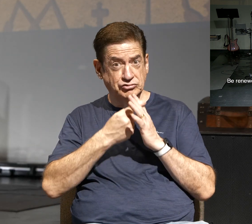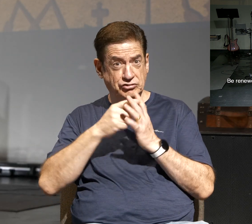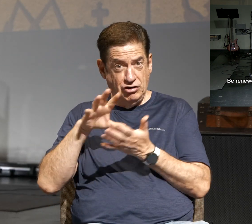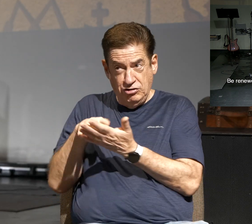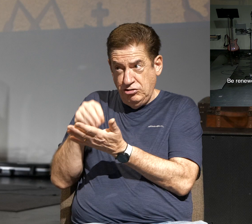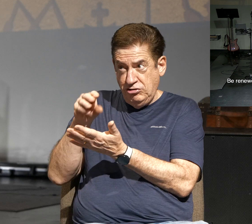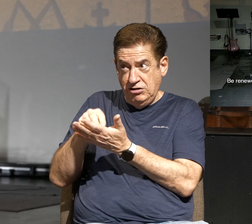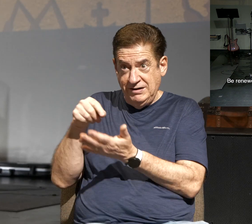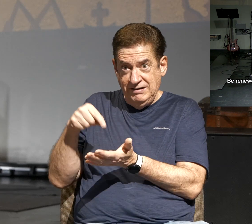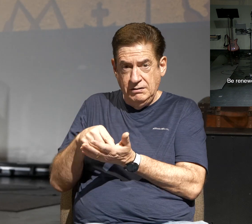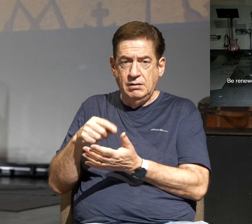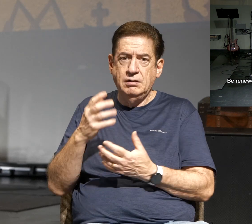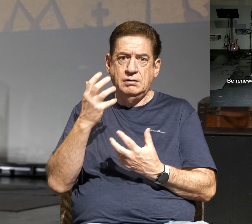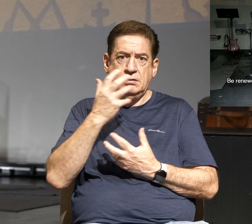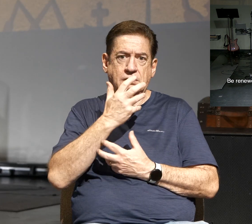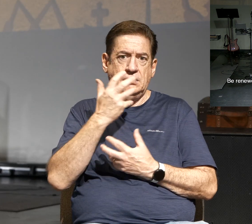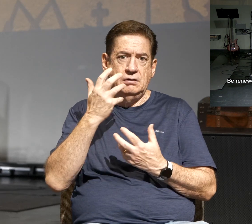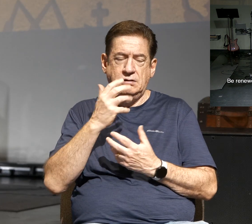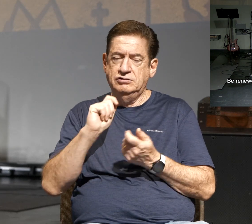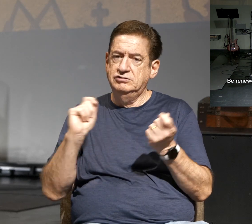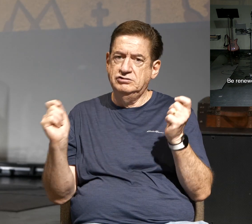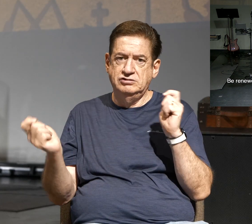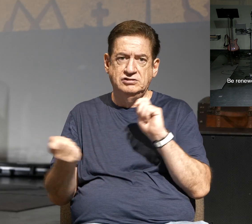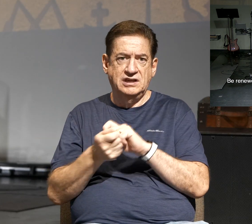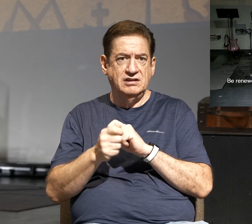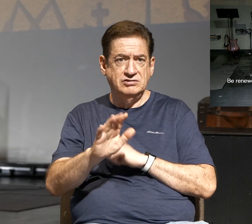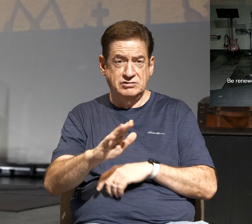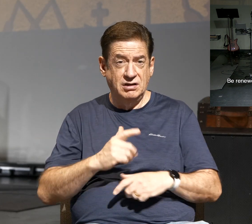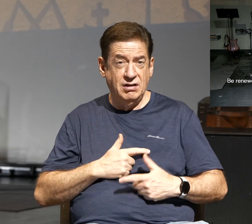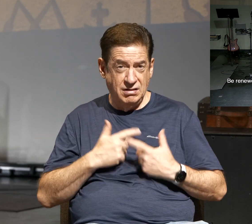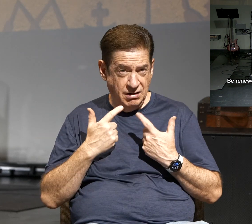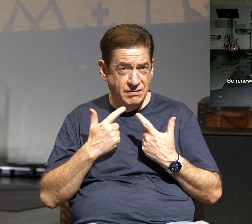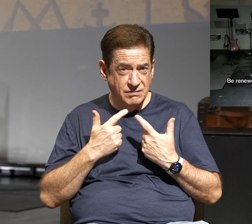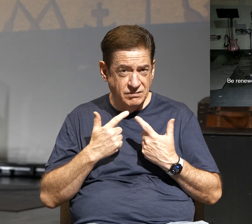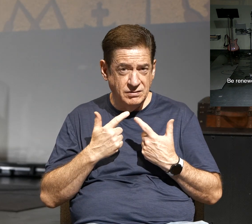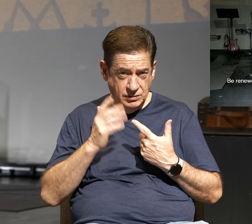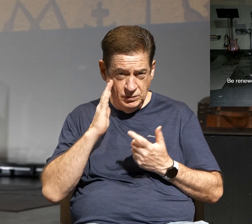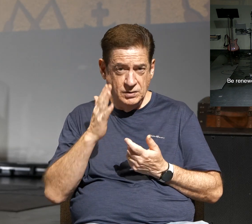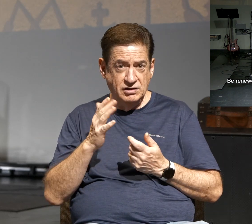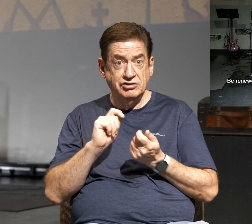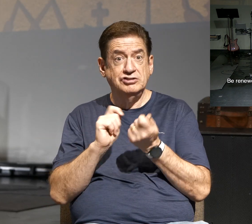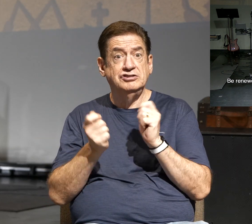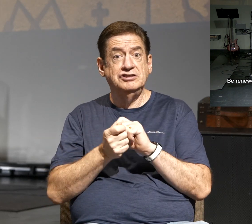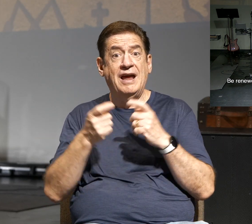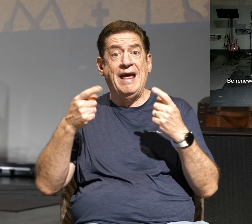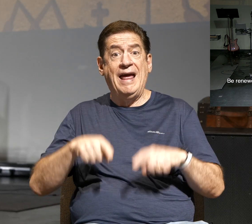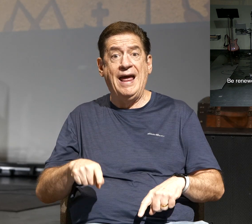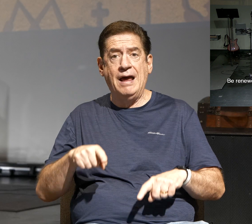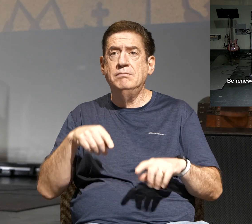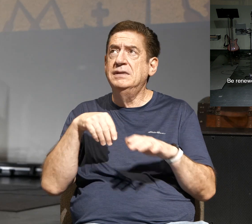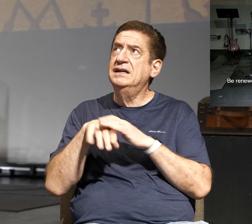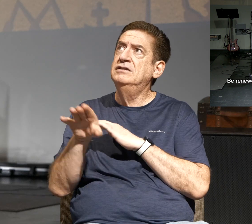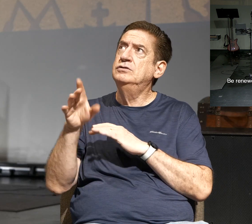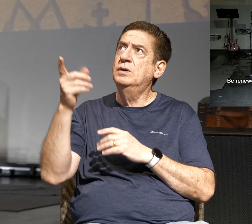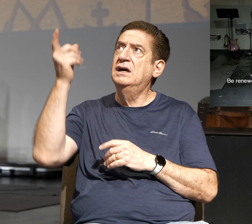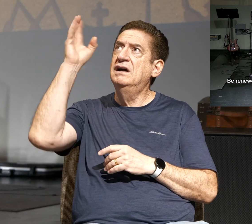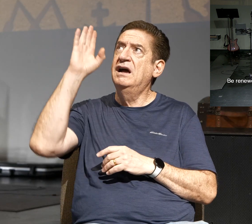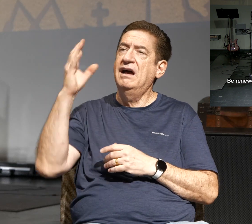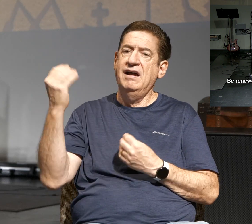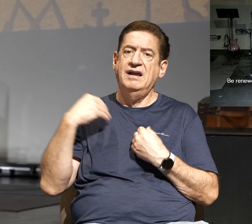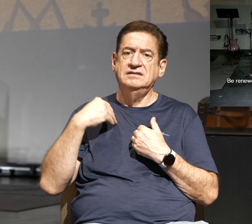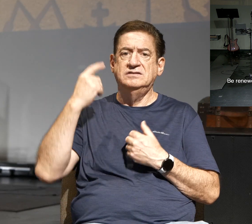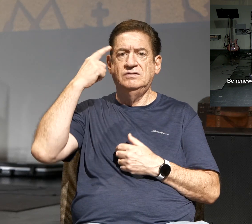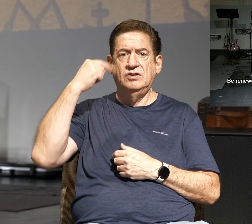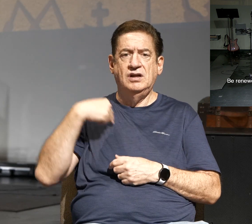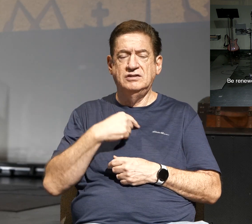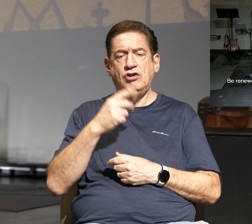this, oh my goodness, it's going to change your life. This is how change happens, where we enter into all that God has for us. Look at the